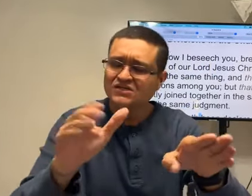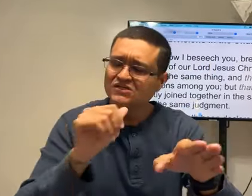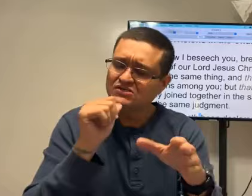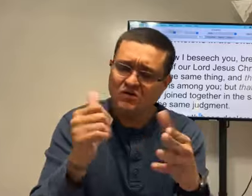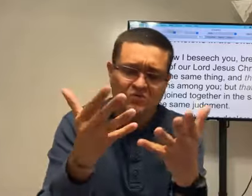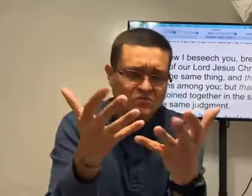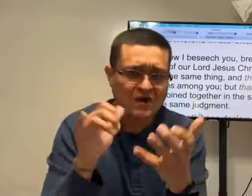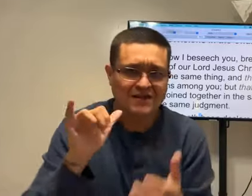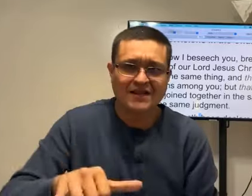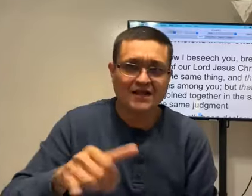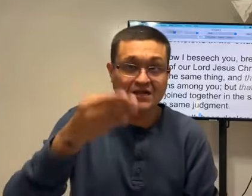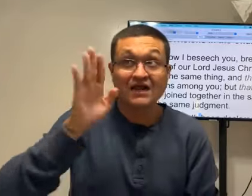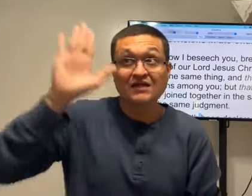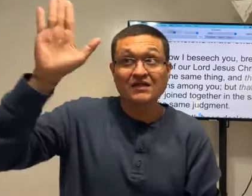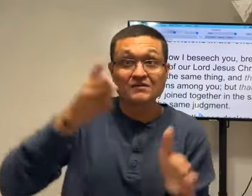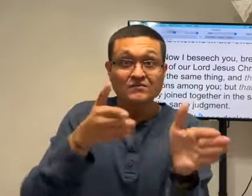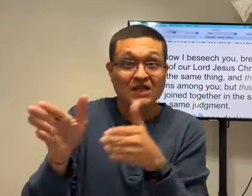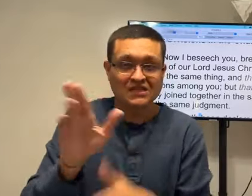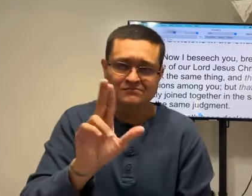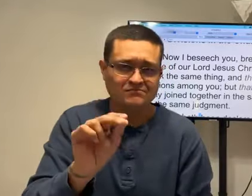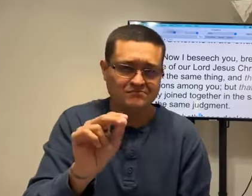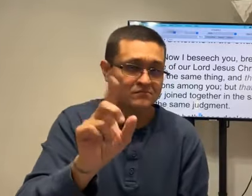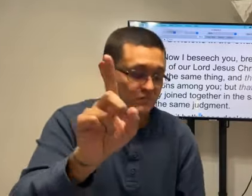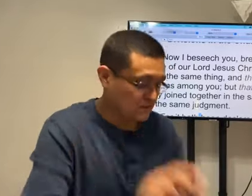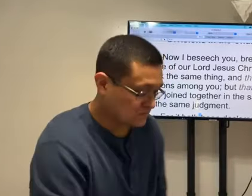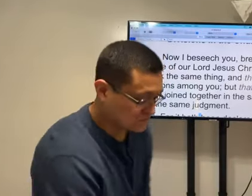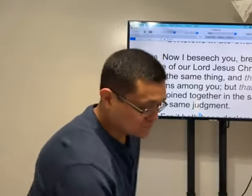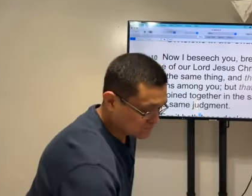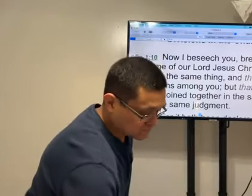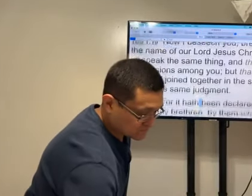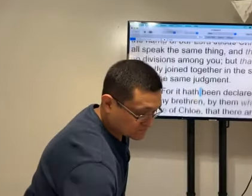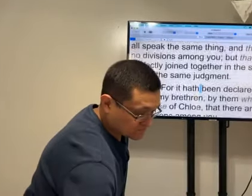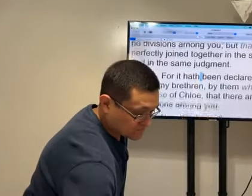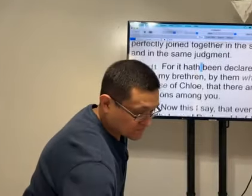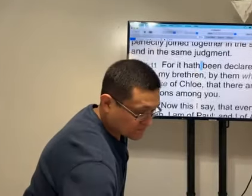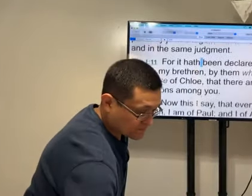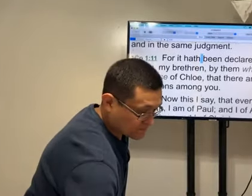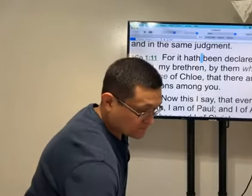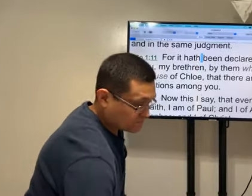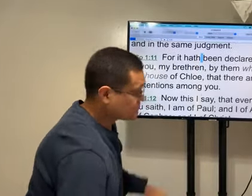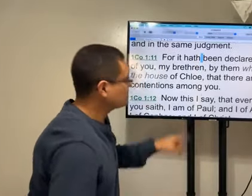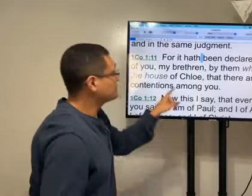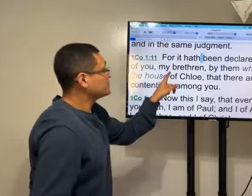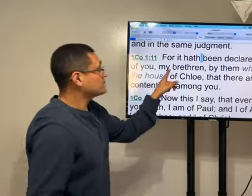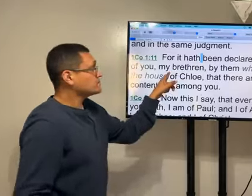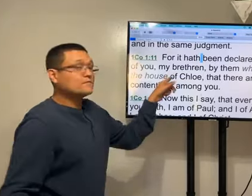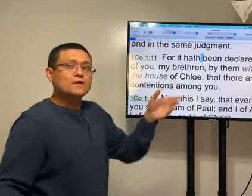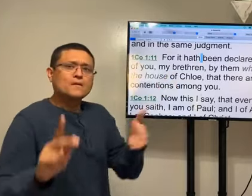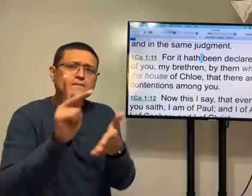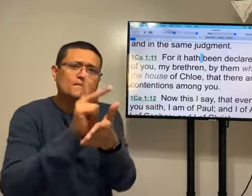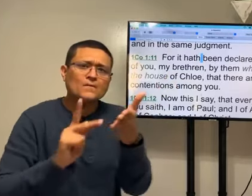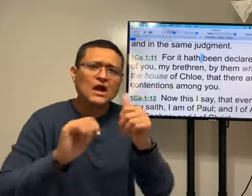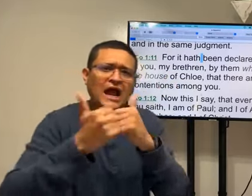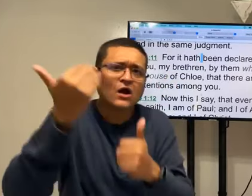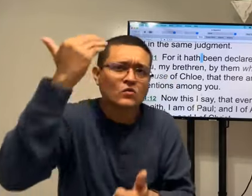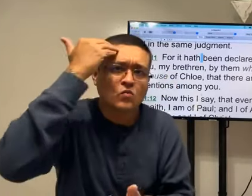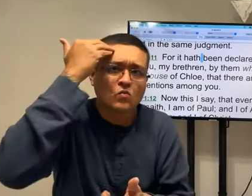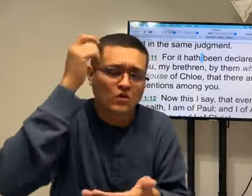He's saying, you know, don't divide. We don't want that. God doesn't want that. That's not God's plan.